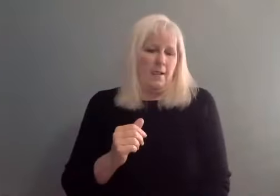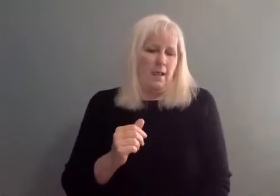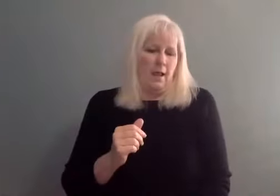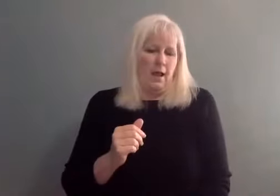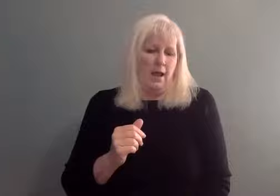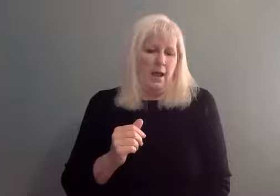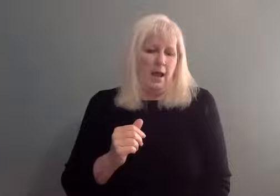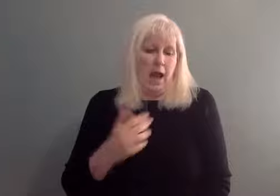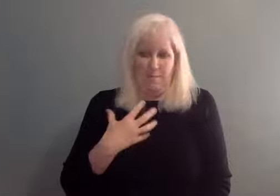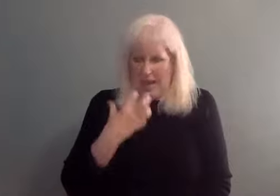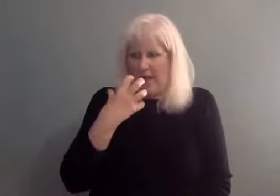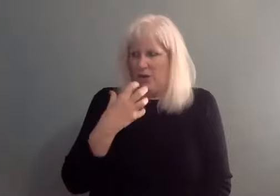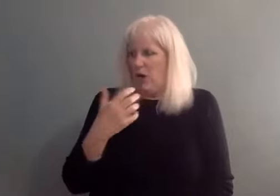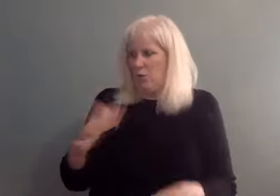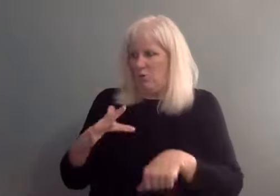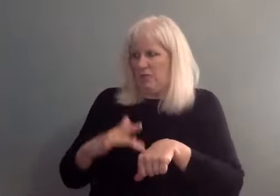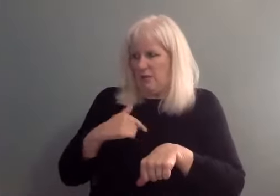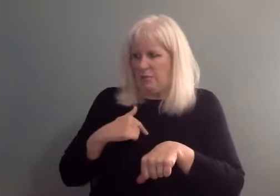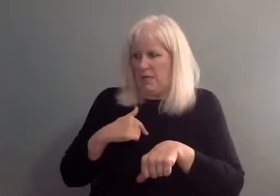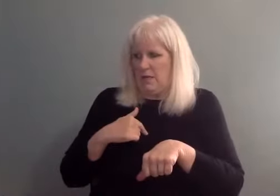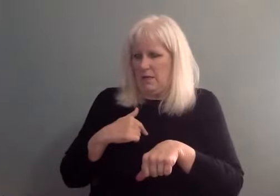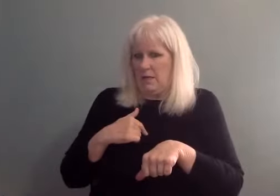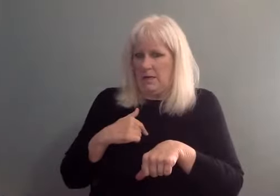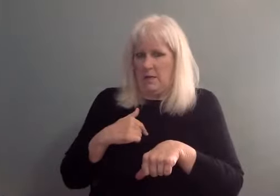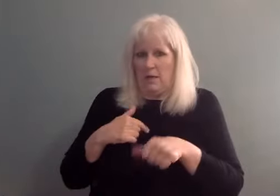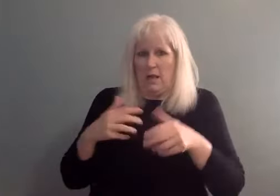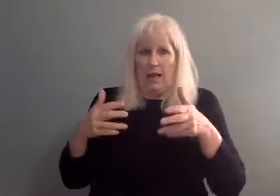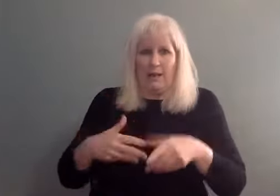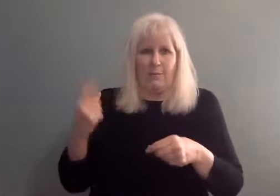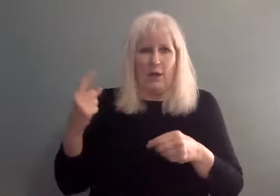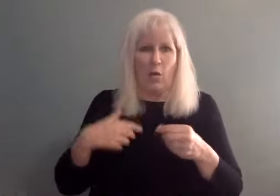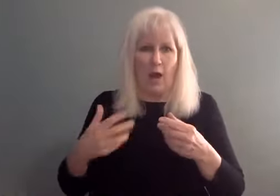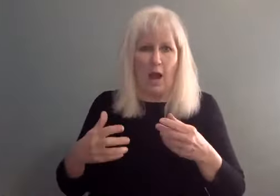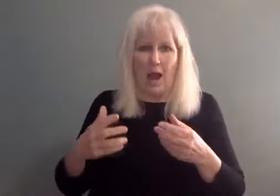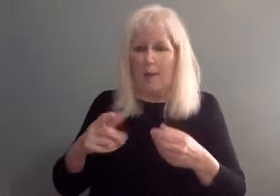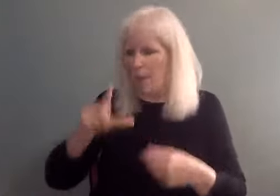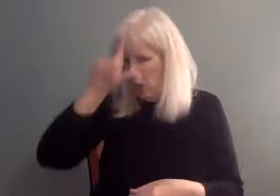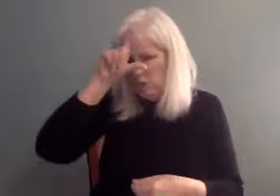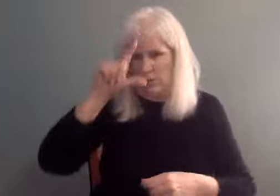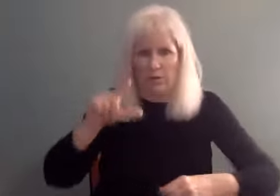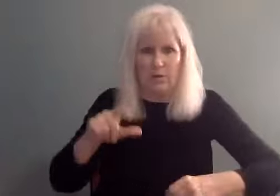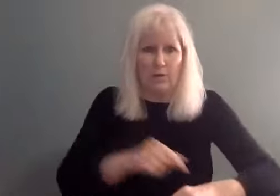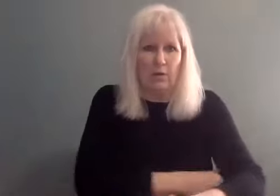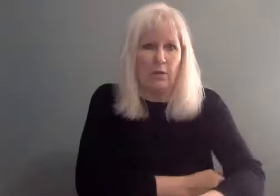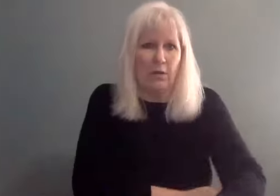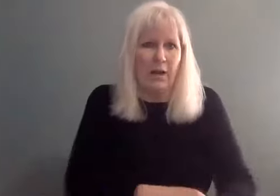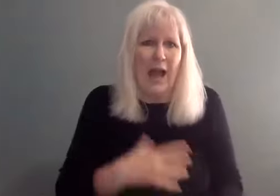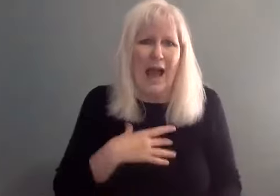me, than my leave me alone, I'm a loser. I'm a victim and I'm a loser. And I don't like being spotlighted.